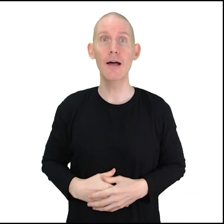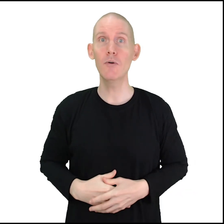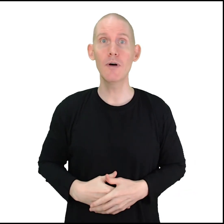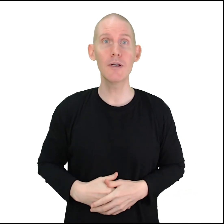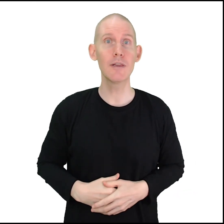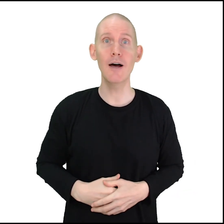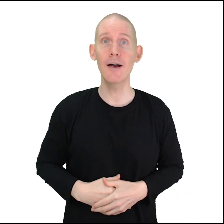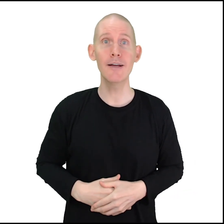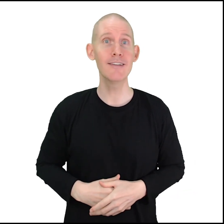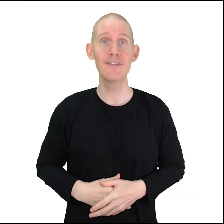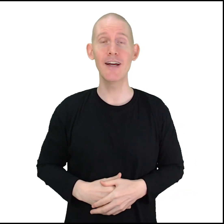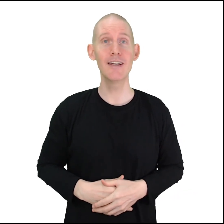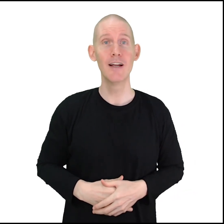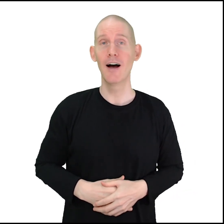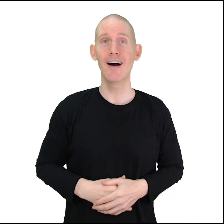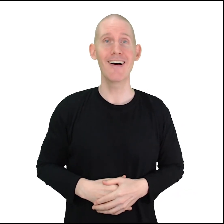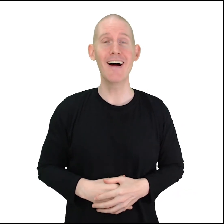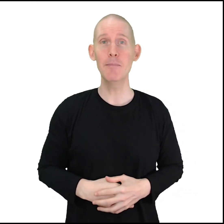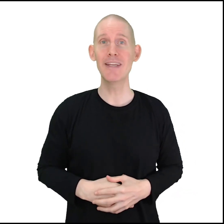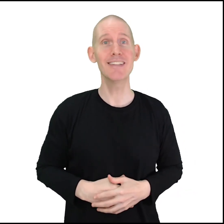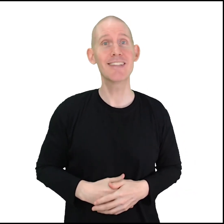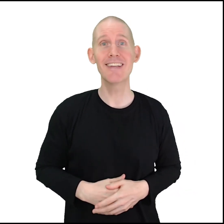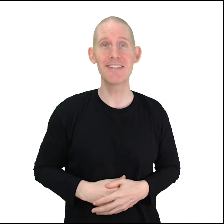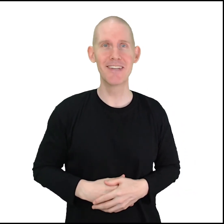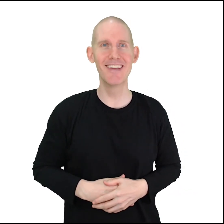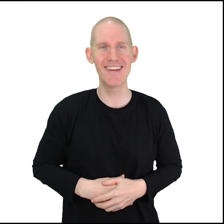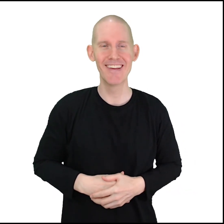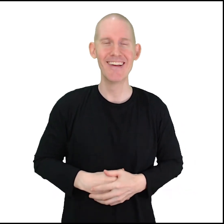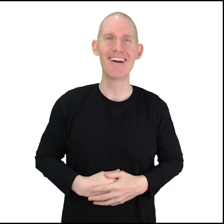want to lie, right? I'm innocent, right?